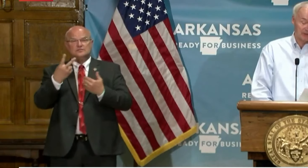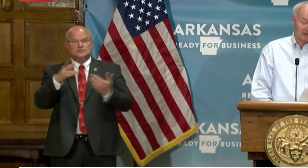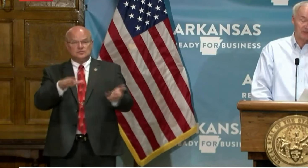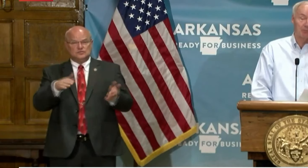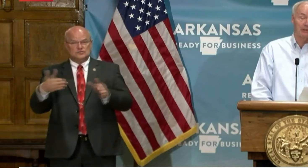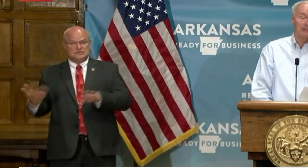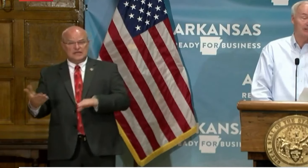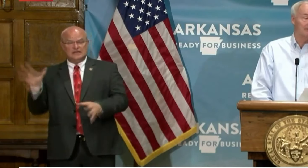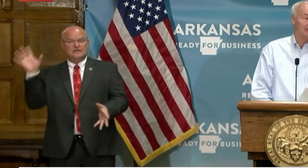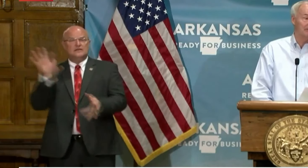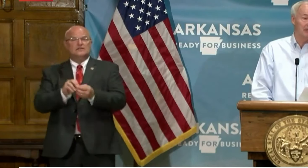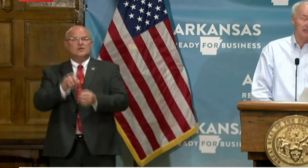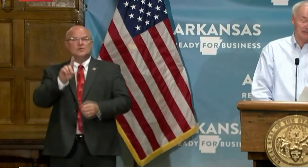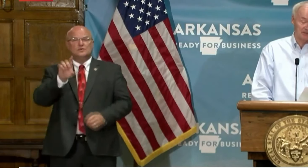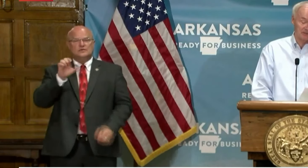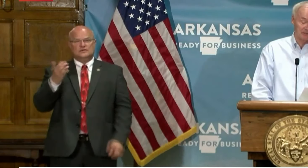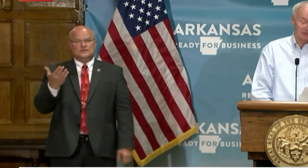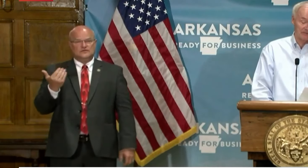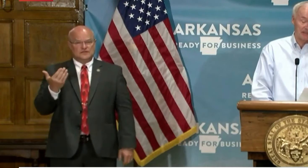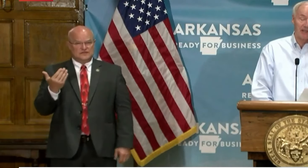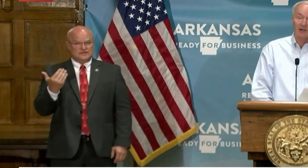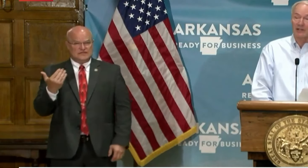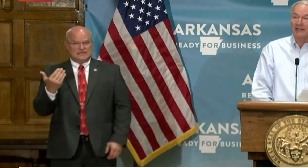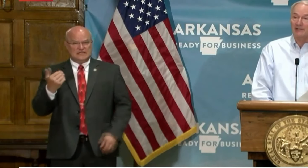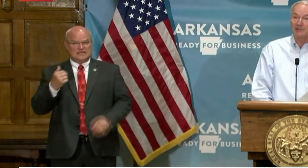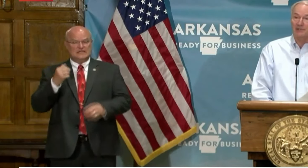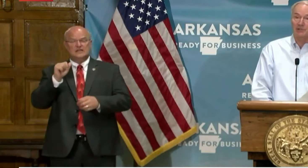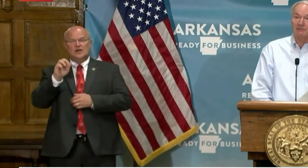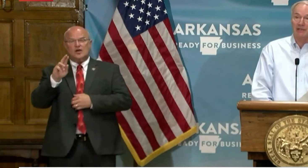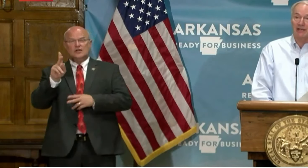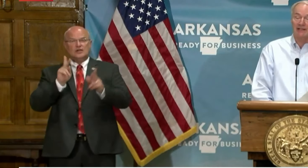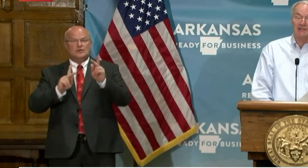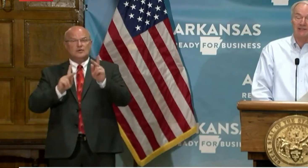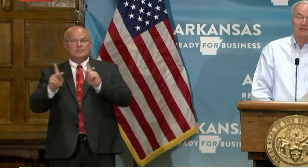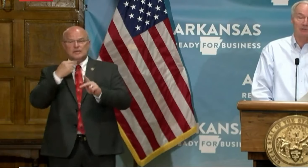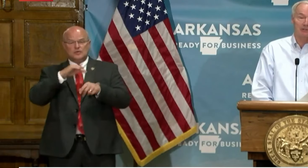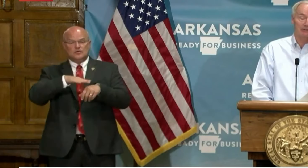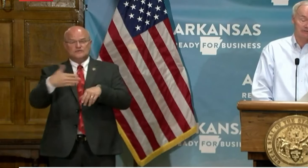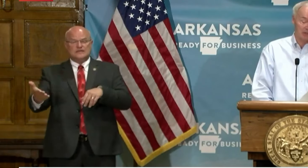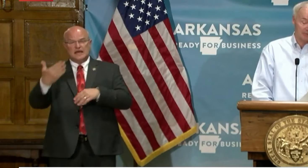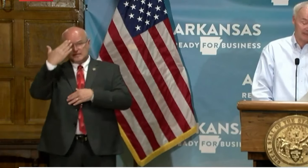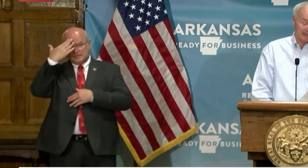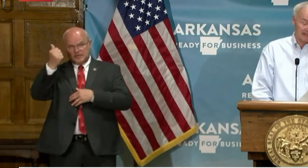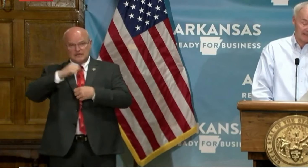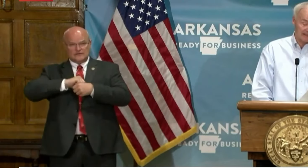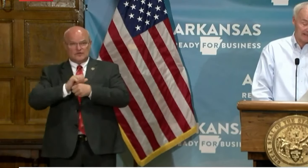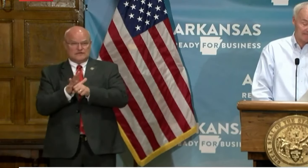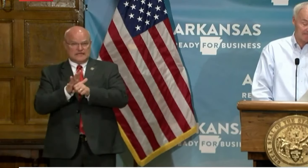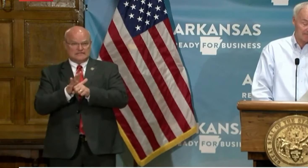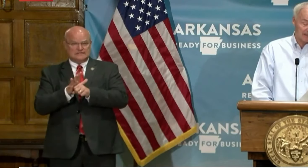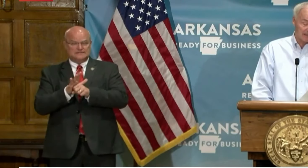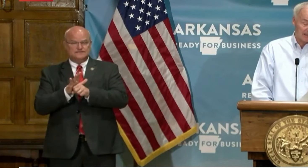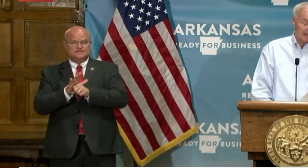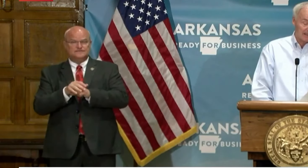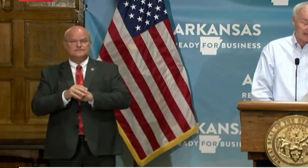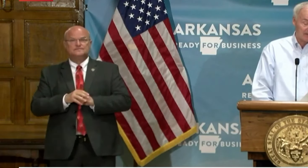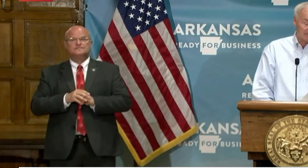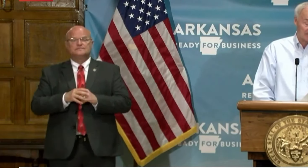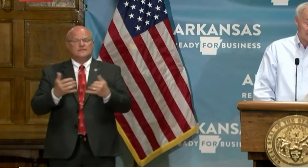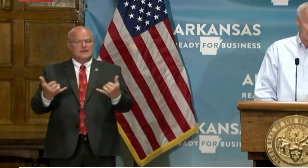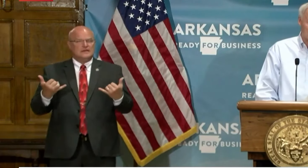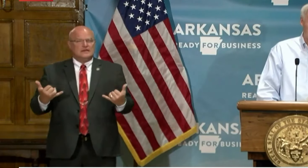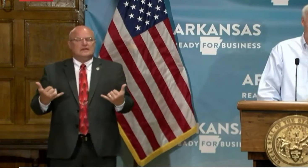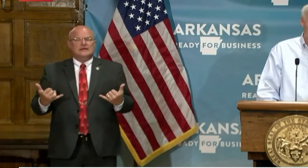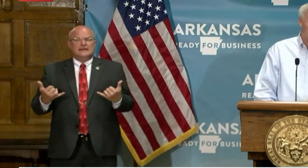deaths, brings us to 115 in terms of Arkansans who have died as a result of COVID-19.